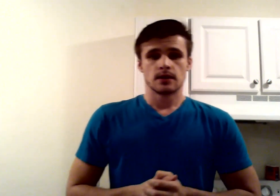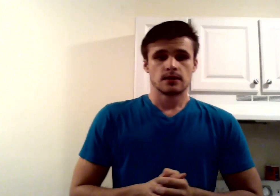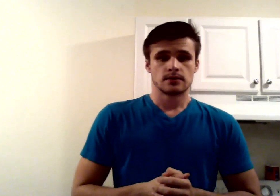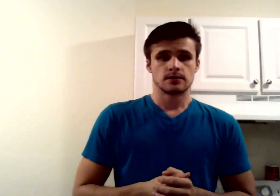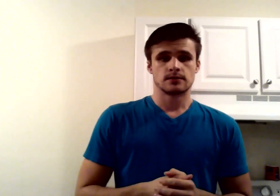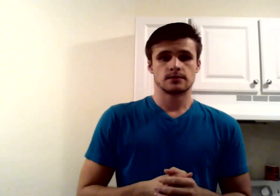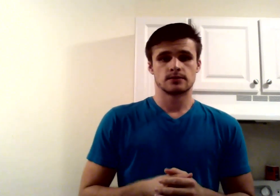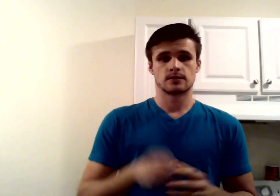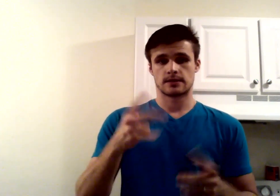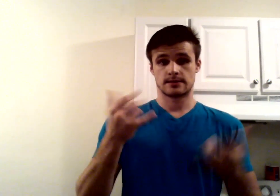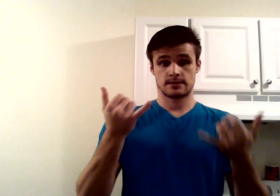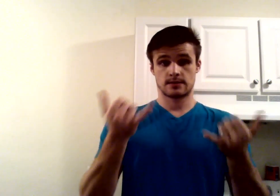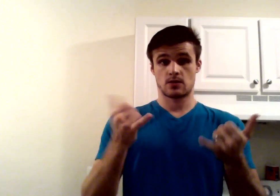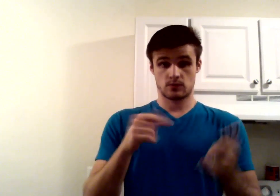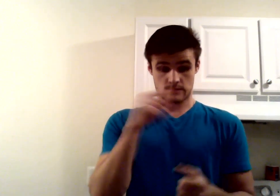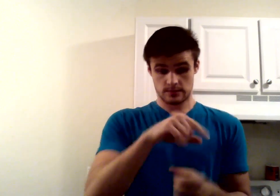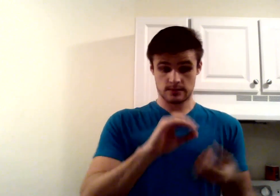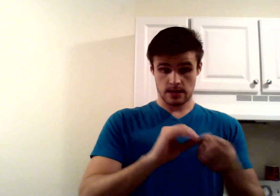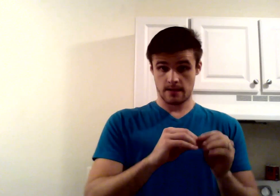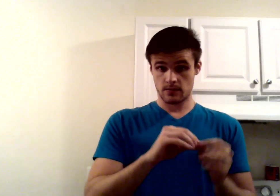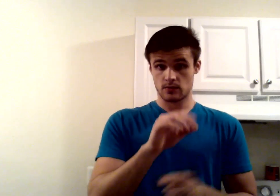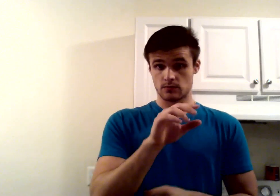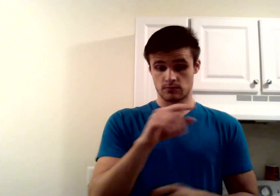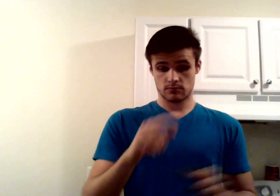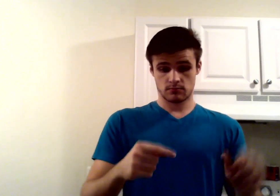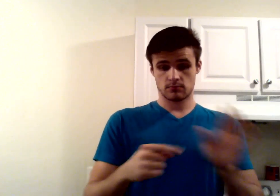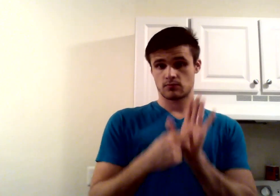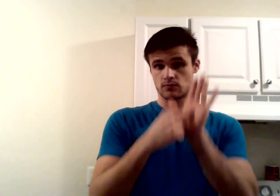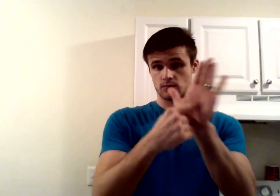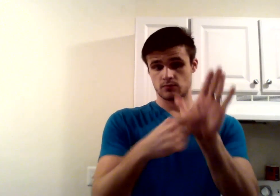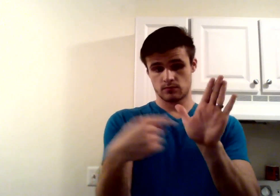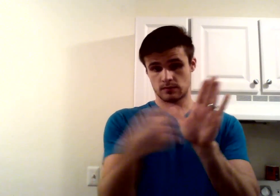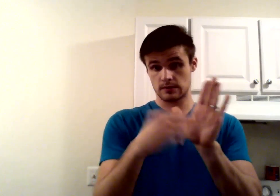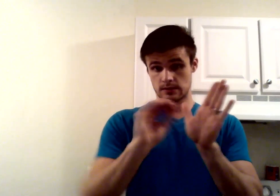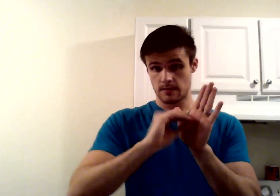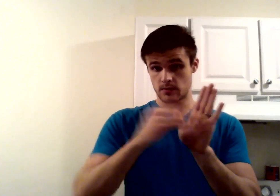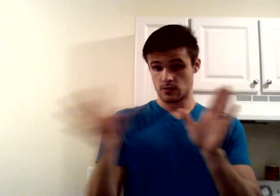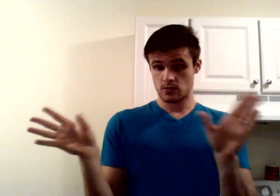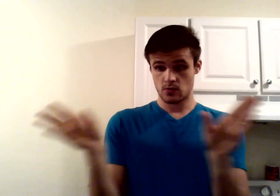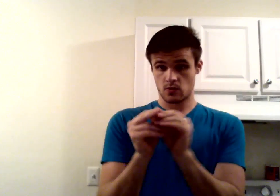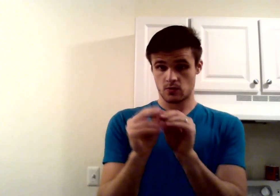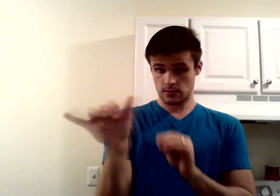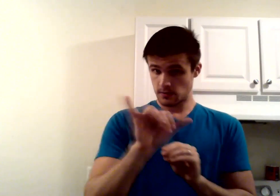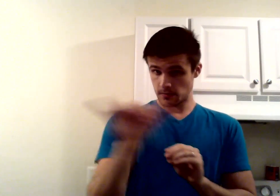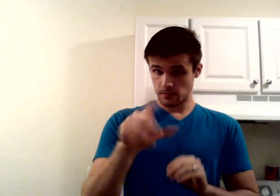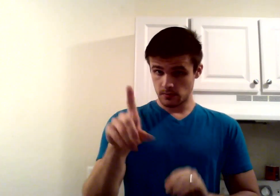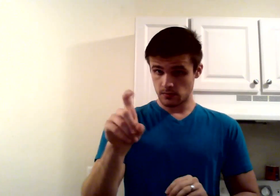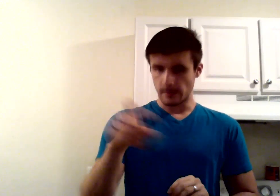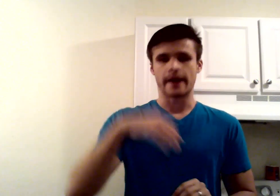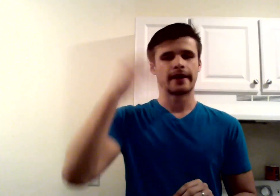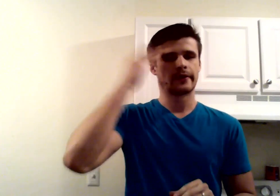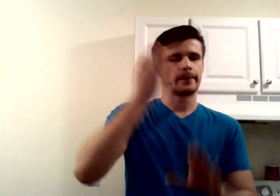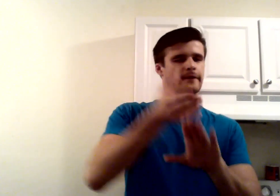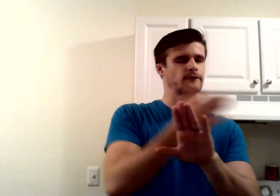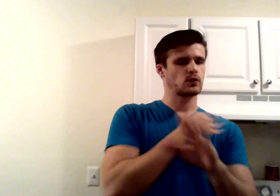Is this the number you got? This is the total number of these numbers, and I knew it before we started doing this trick.